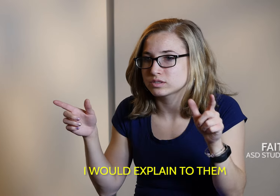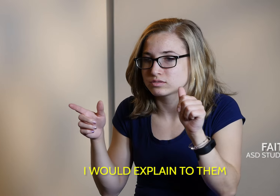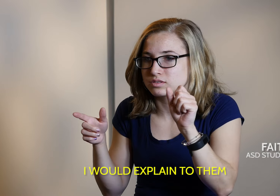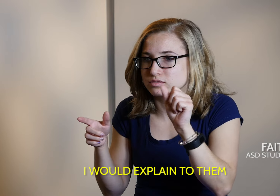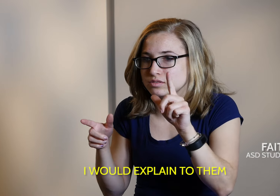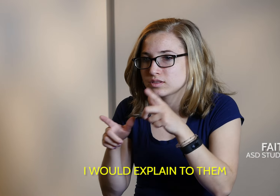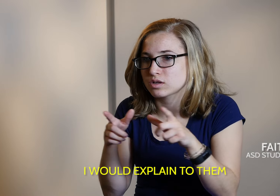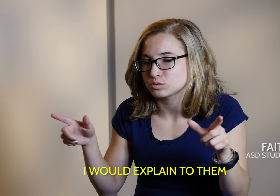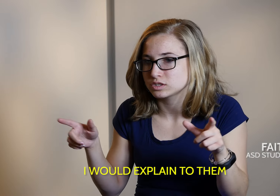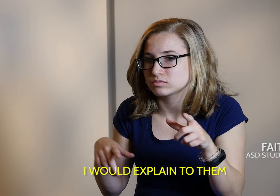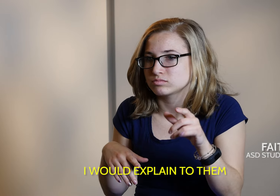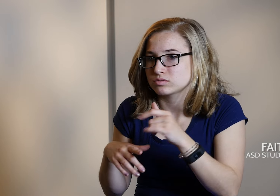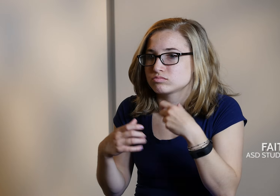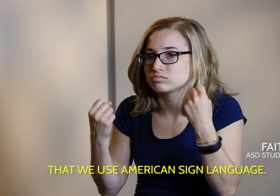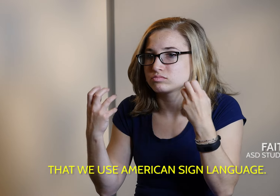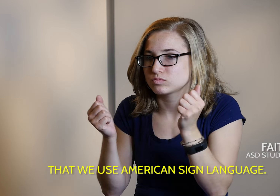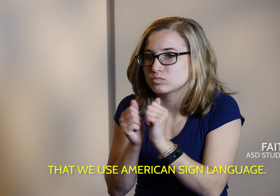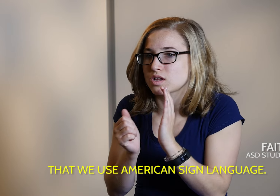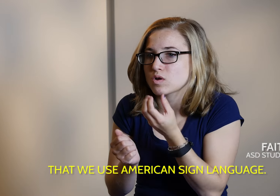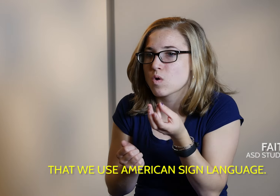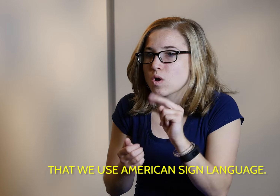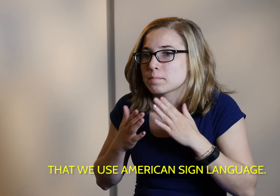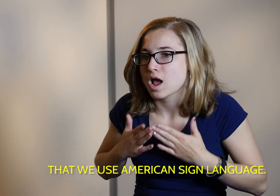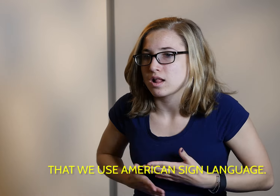I would explain to them that we use American Sign Language.